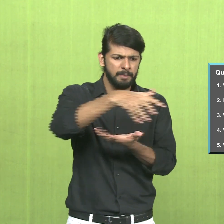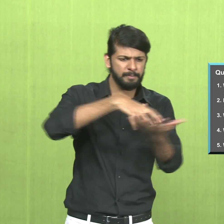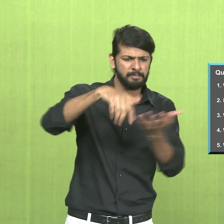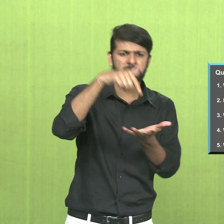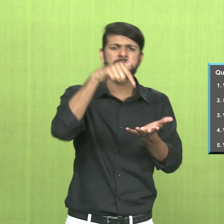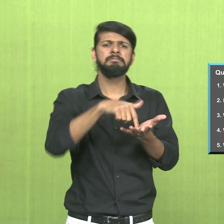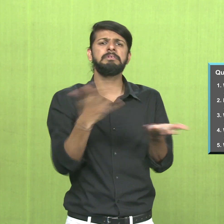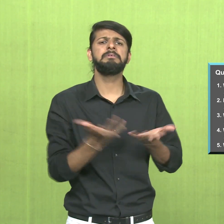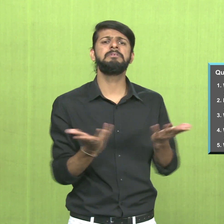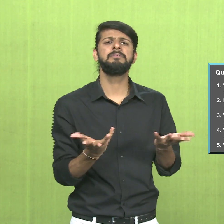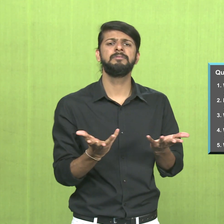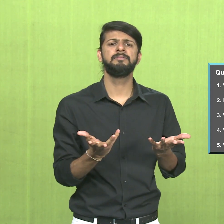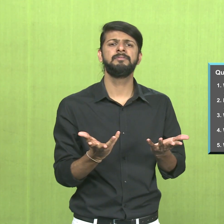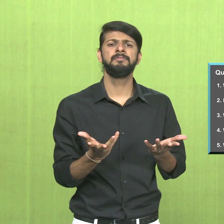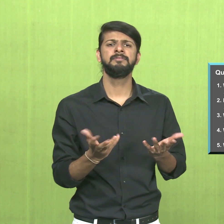what are dry colors mixed with?